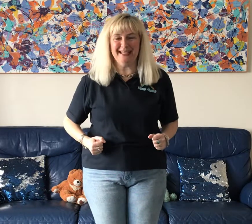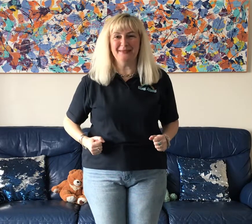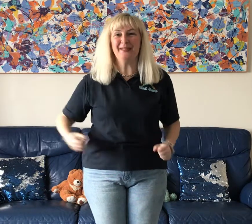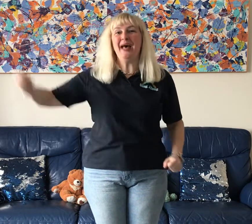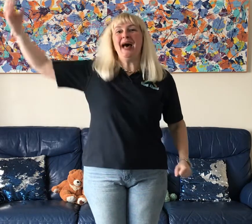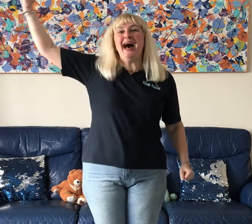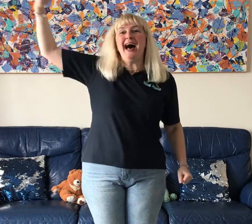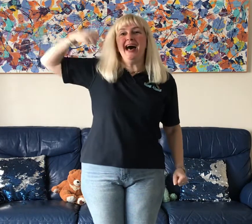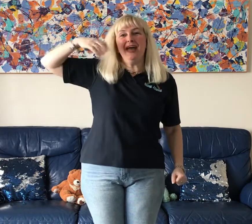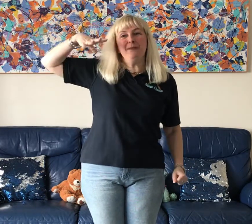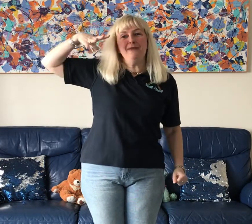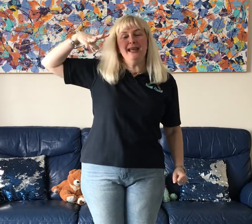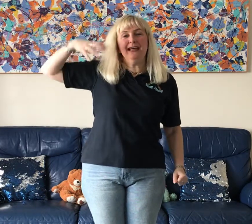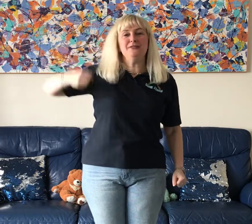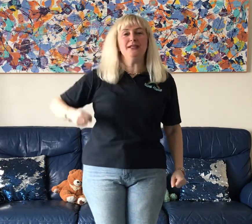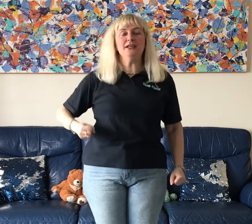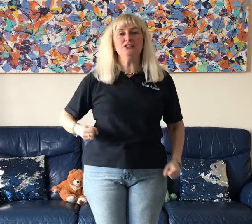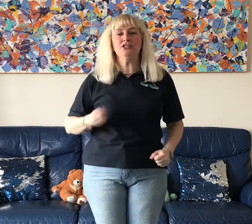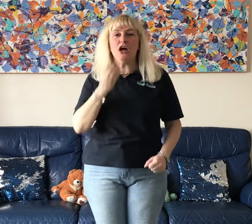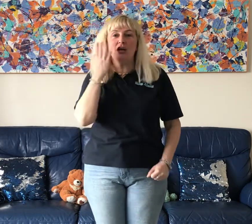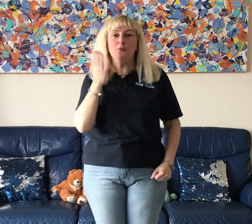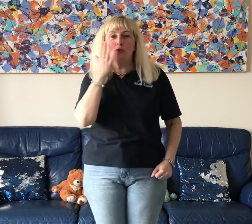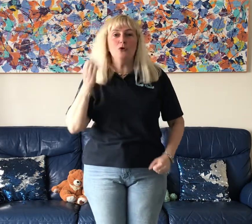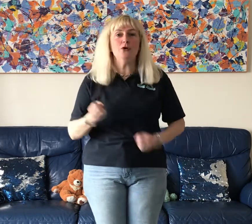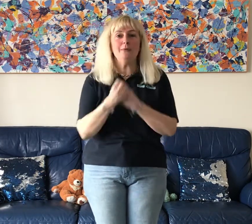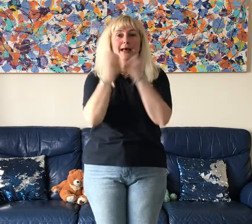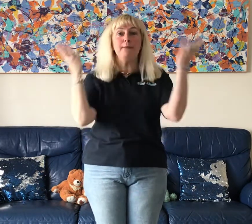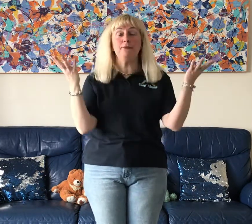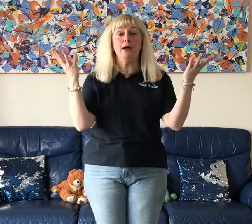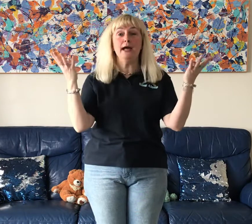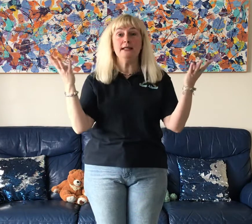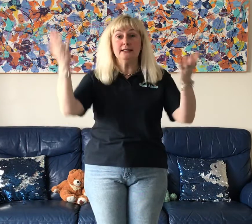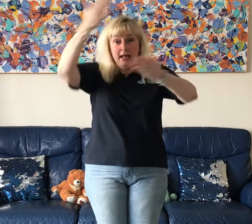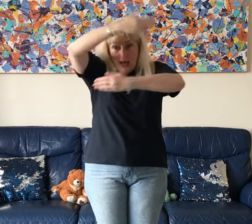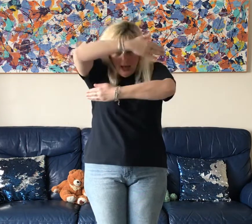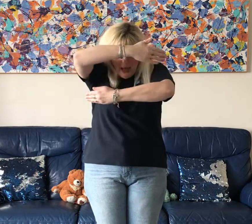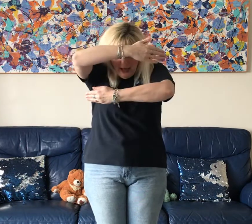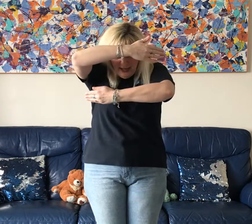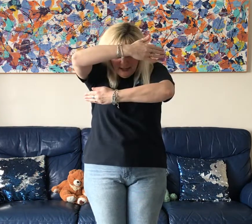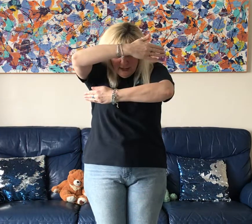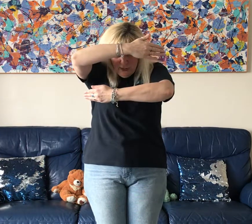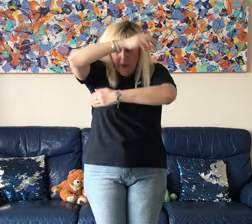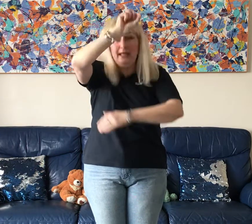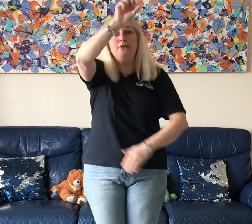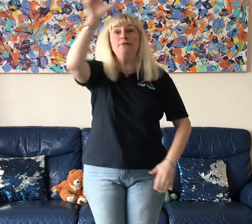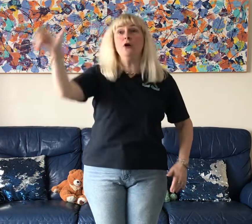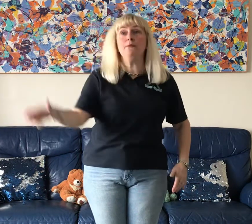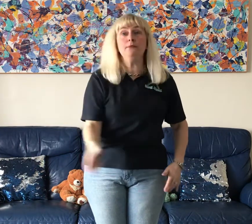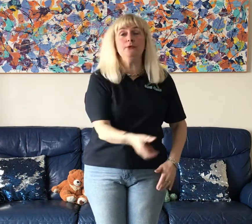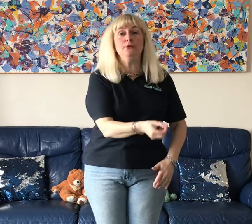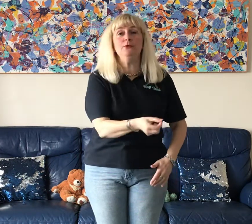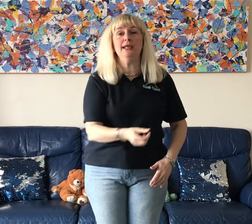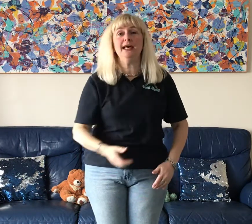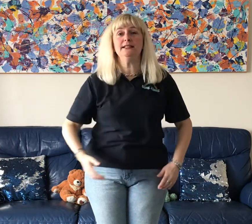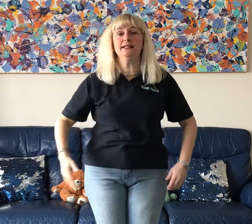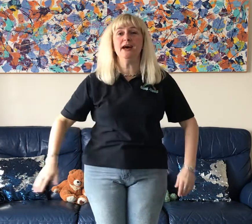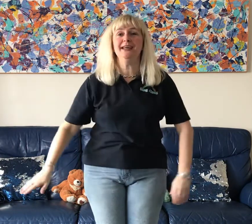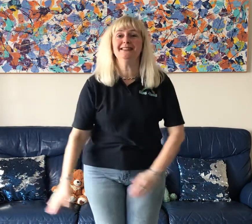I'm a ray of sunshine warm and bright, I hide away from the moon at night.